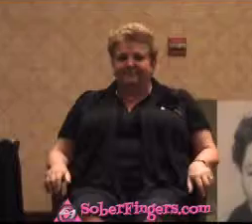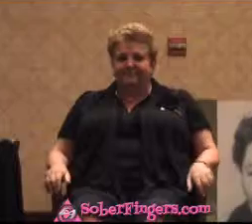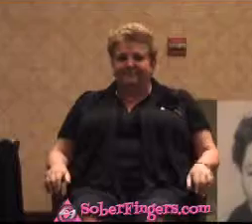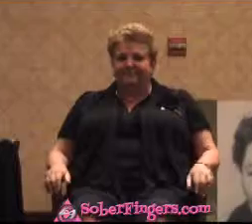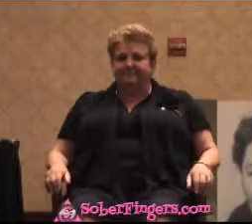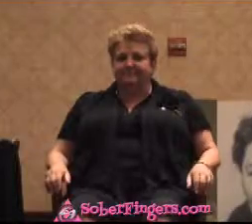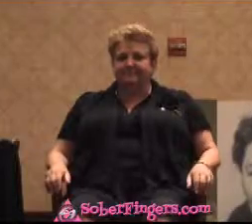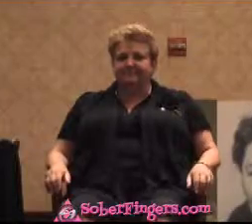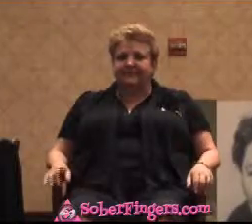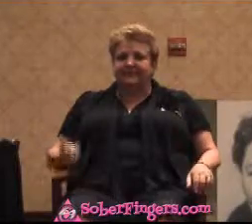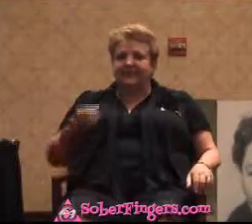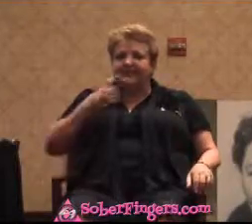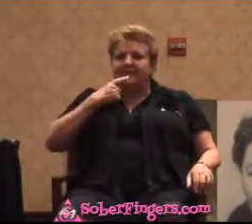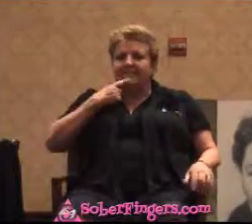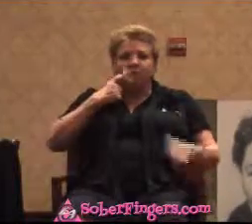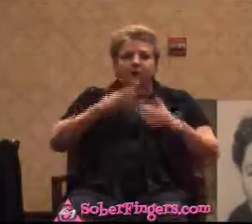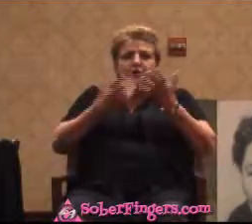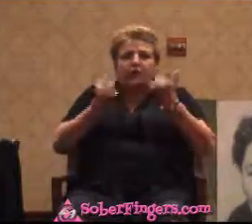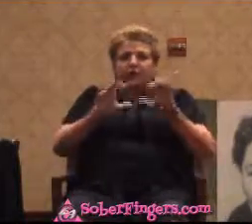college. And they said, well, what do you want to do? I said, I don't know.